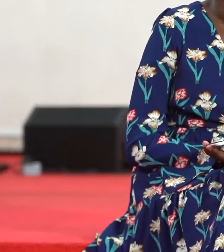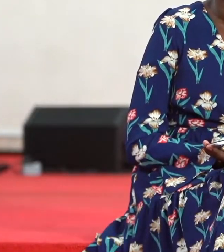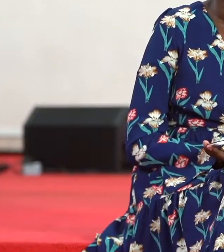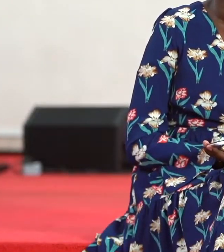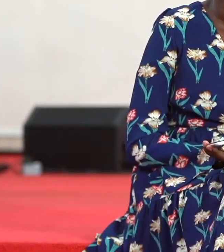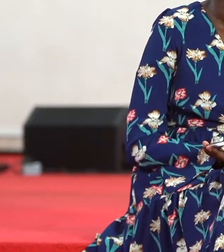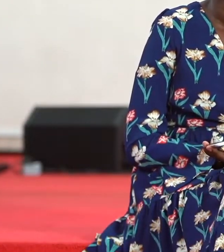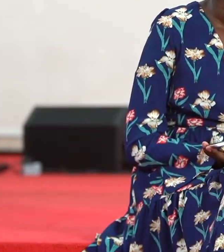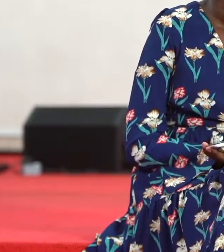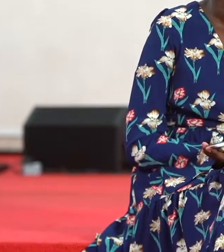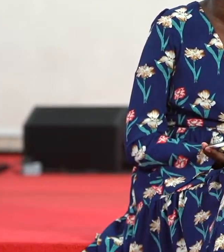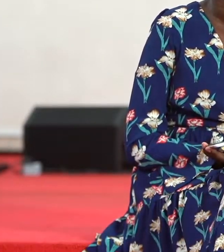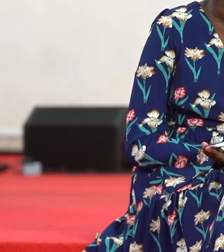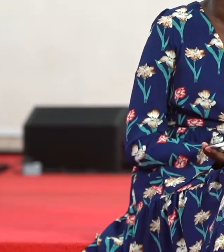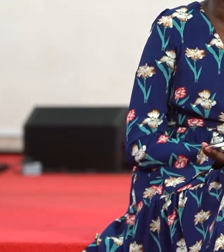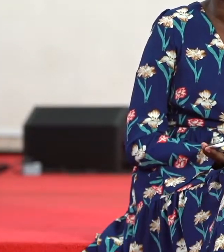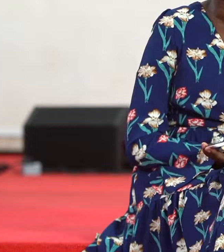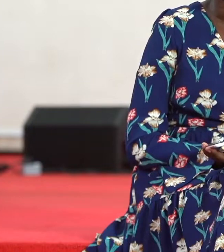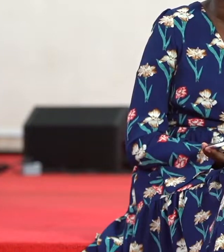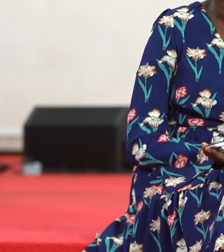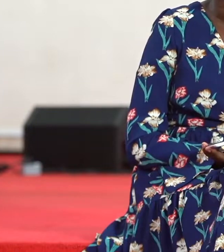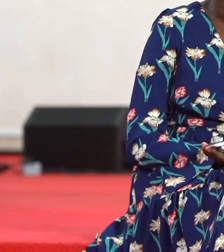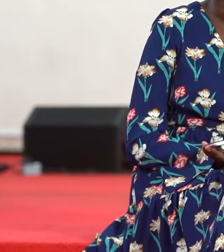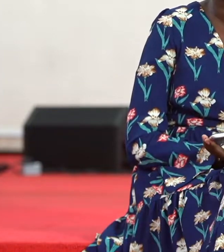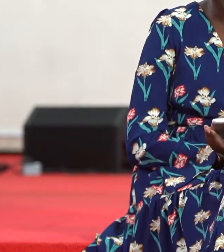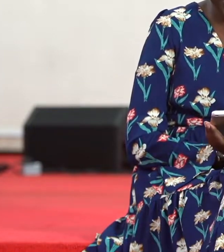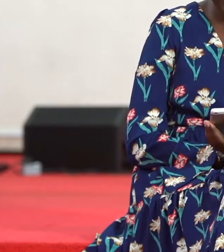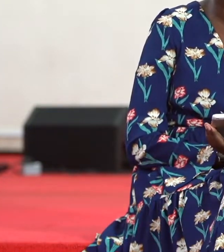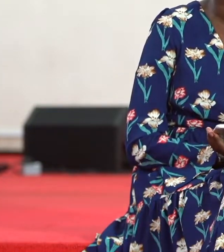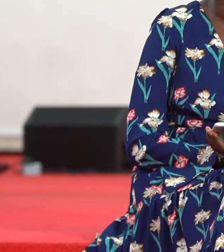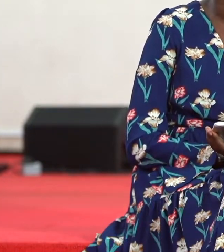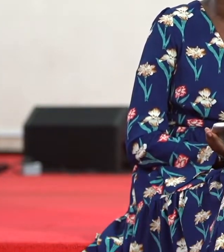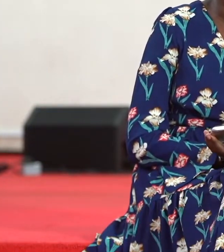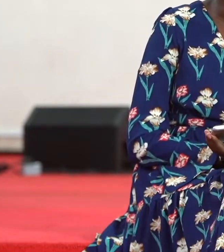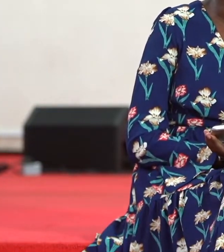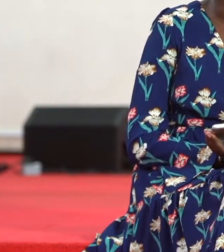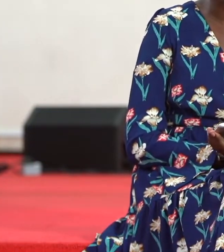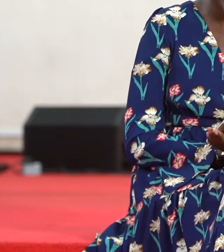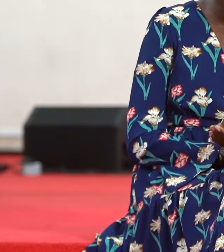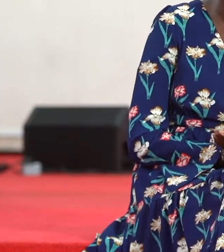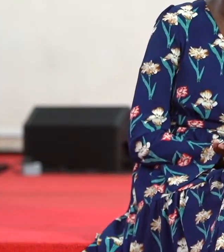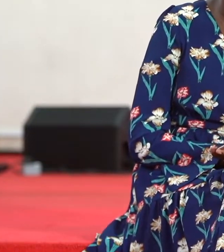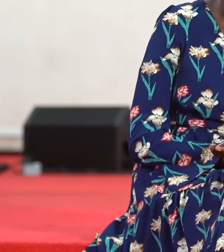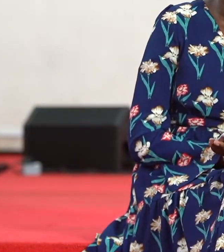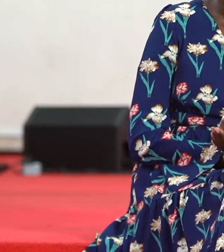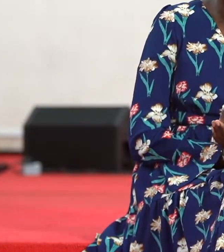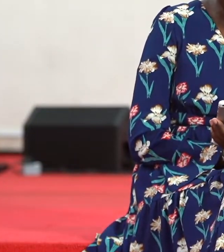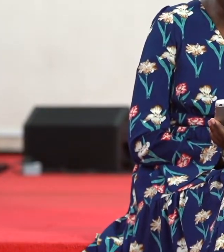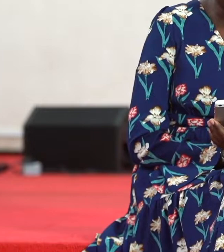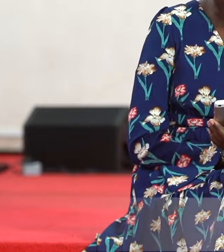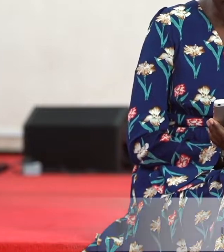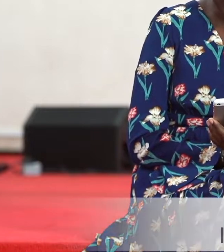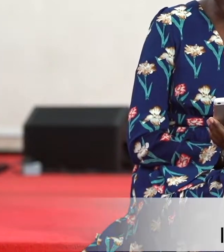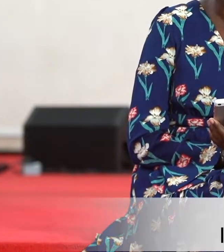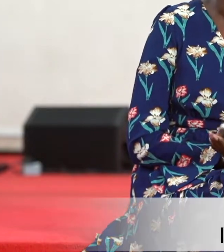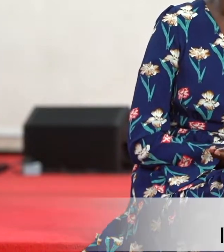Praise the Lord. This is Pastor Kaleche. Welcome to our children's church online. Today we are